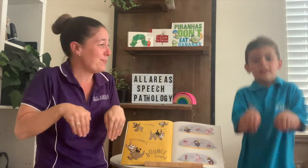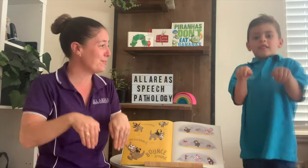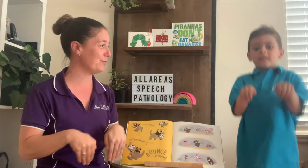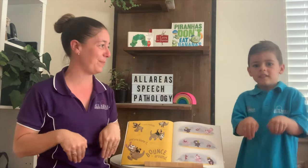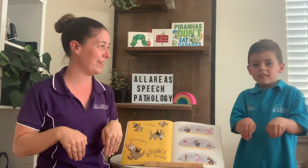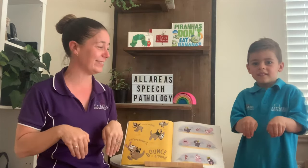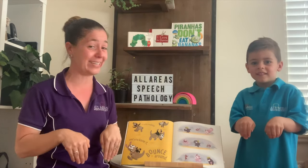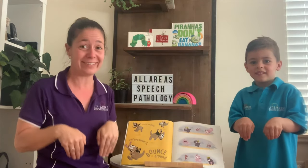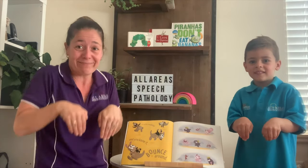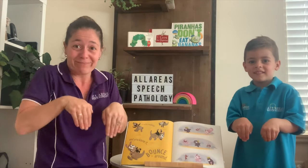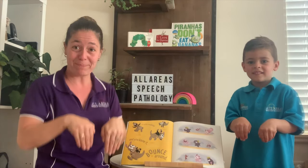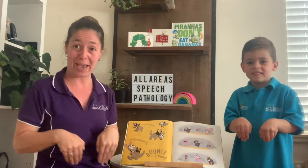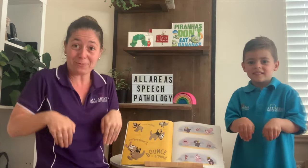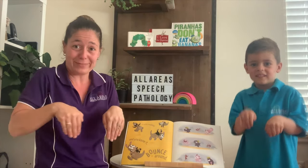good bouncing. Bounce.